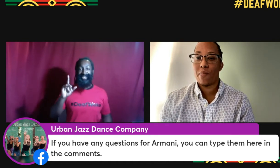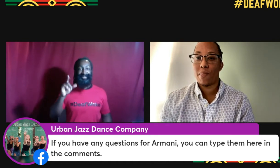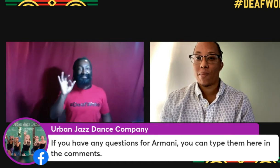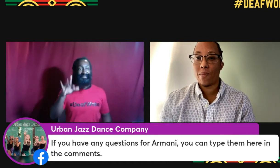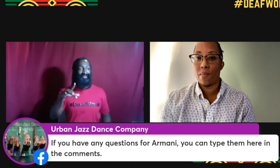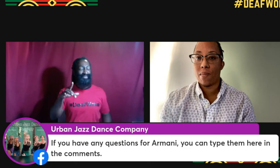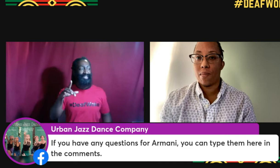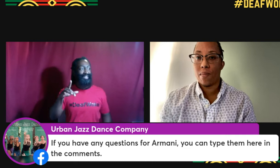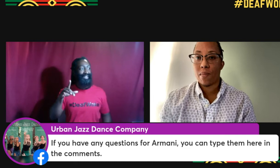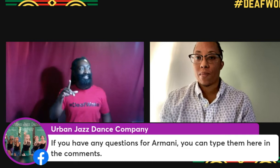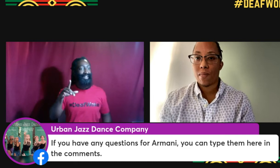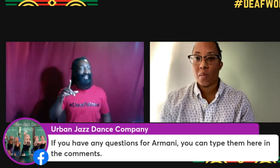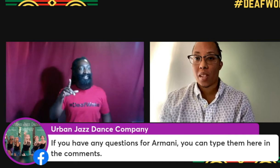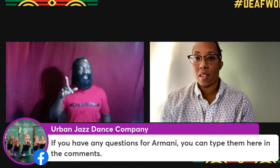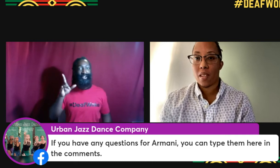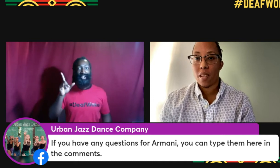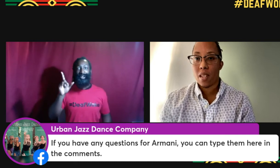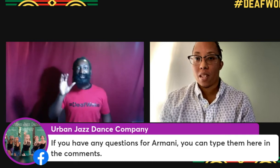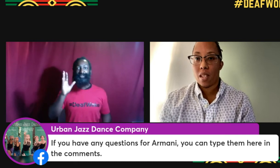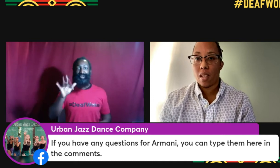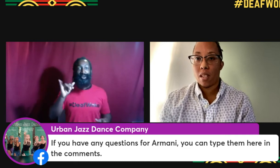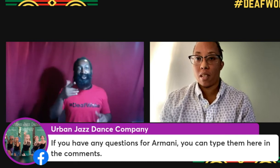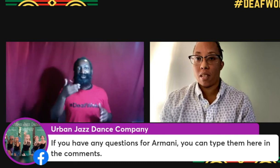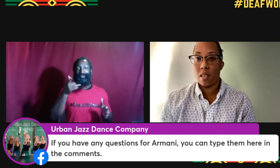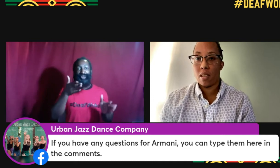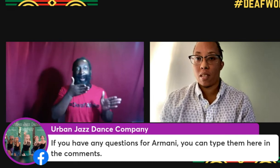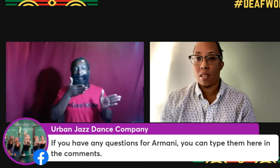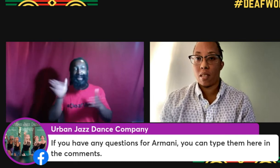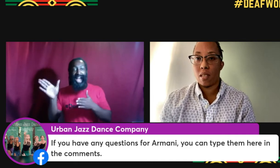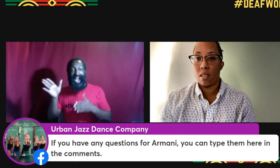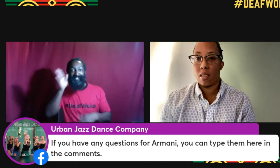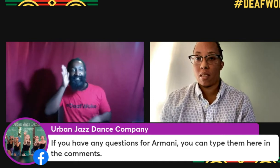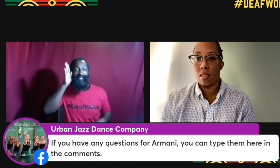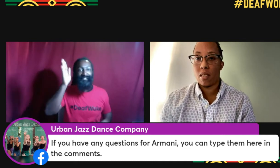So I have a question that relates.